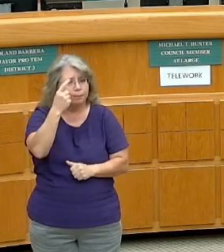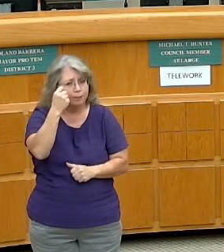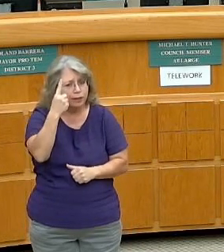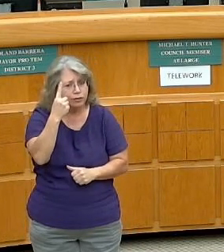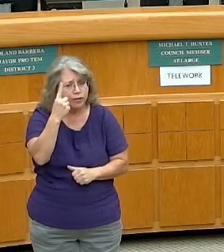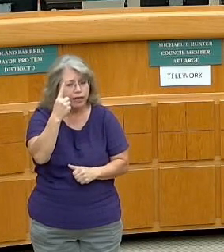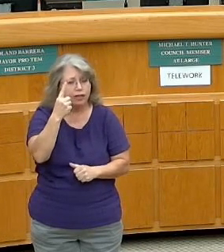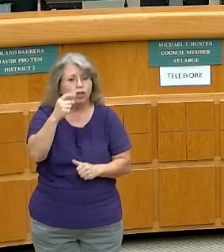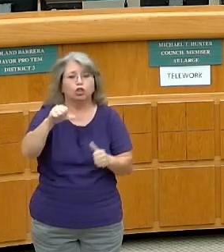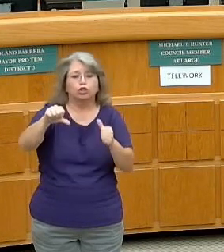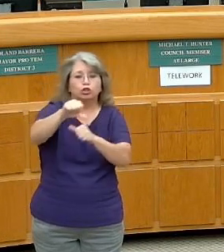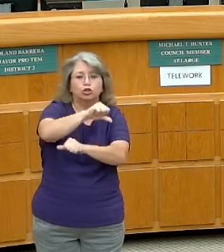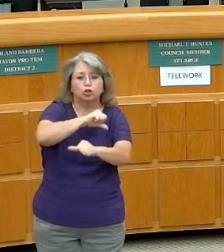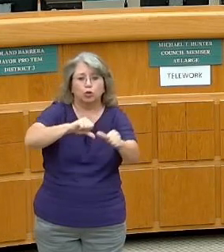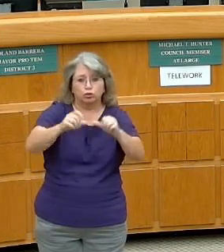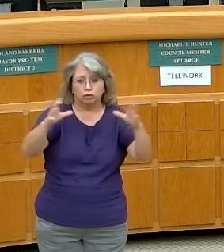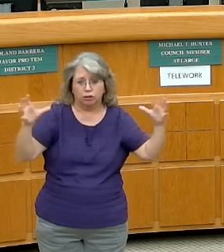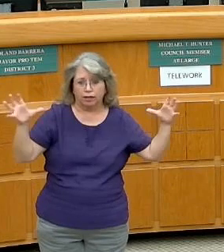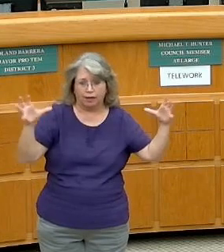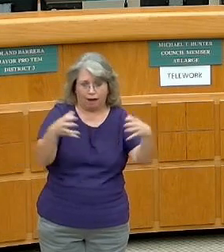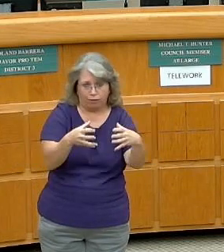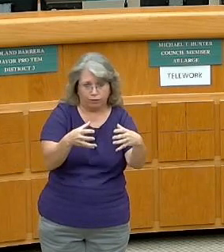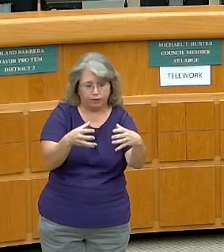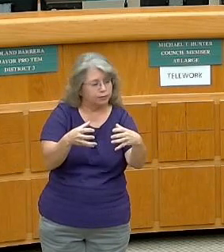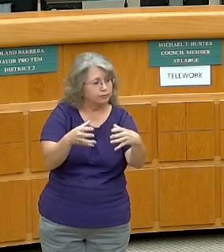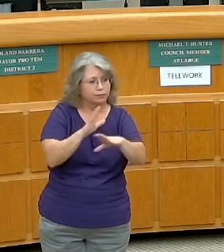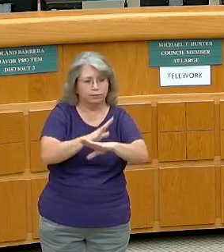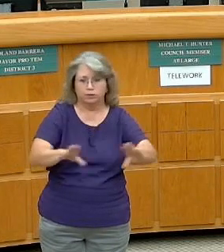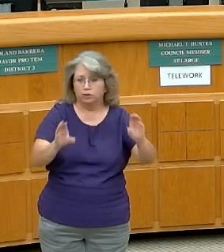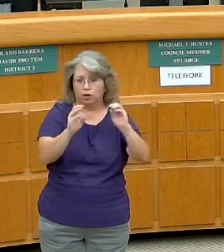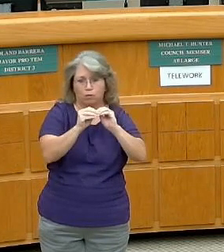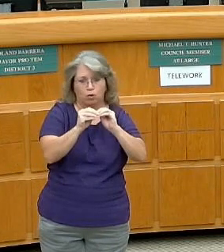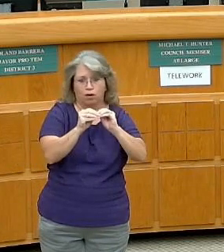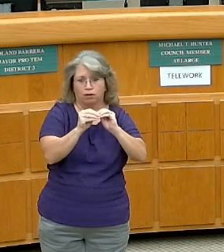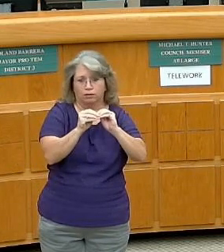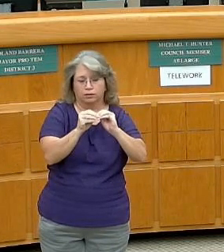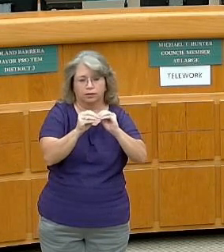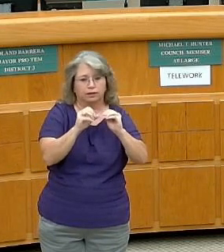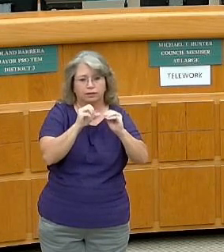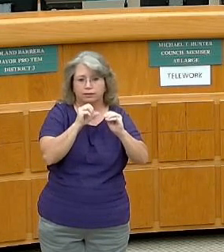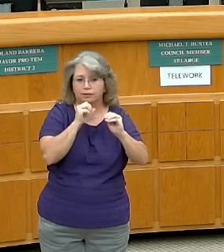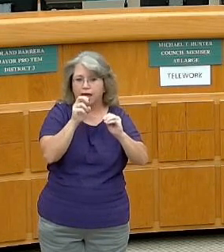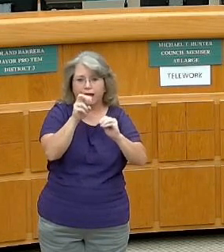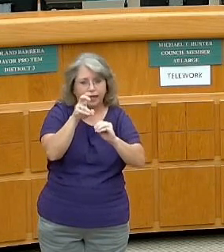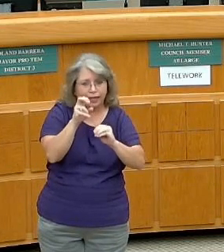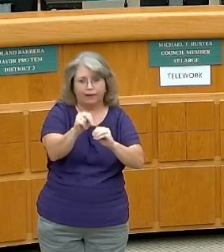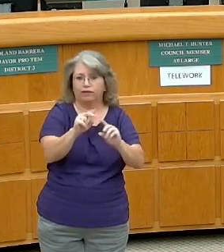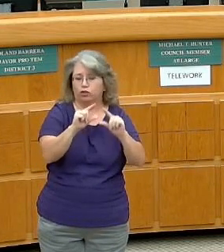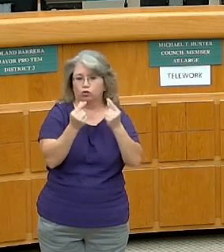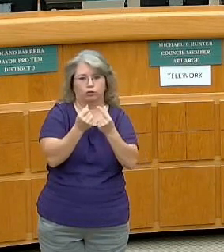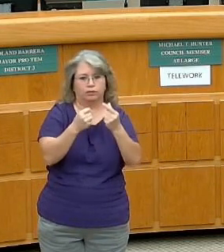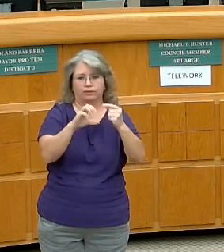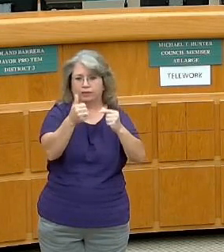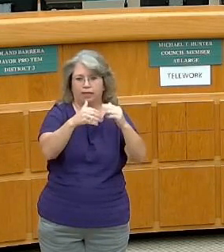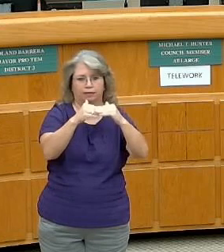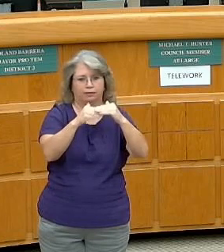gatherings, we can no longer gather even in groups of 10 or less, except if they're your family or your